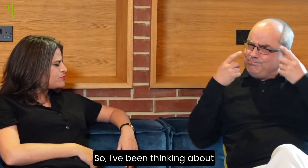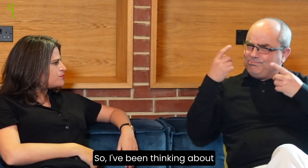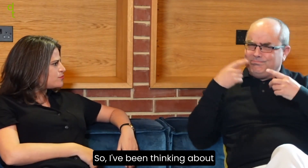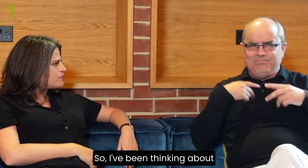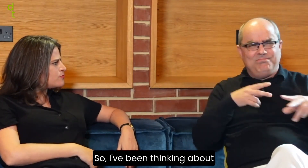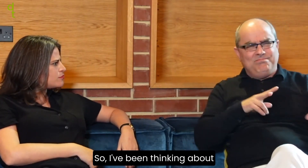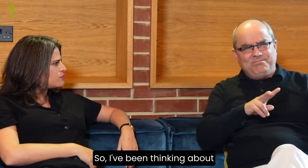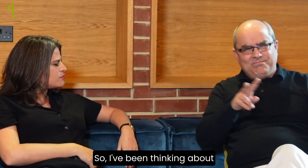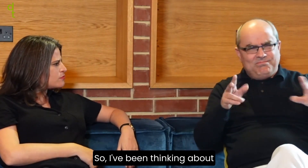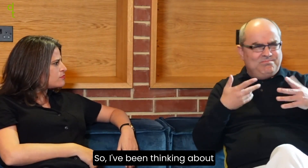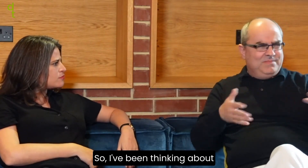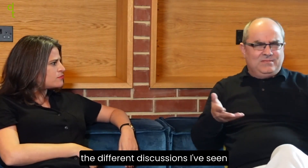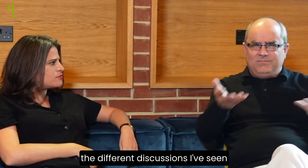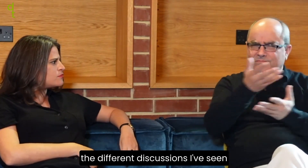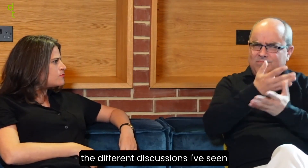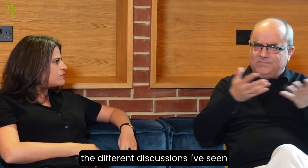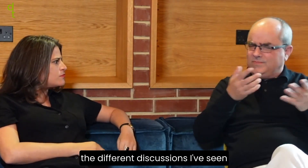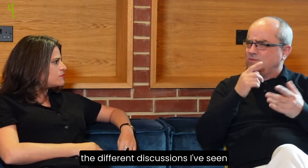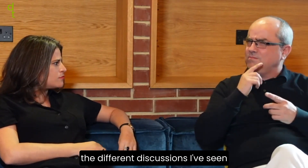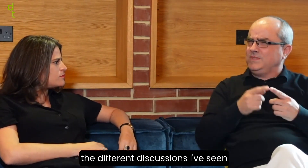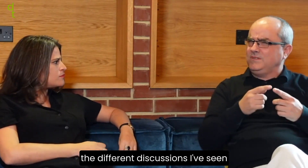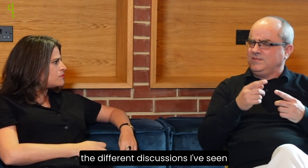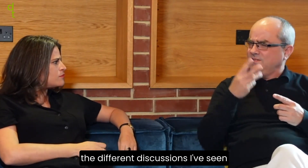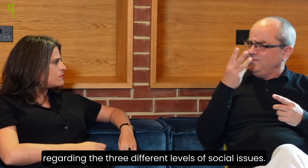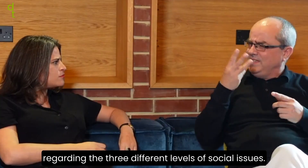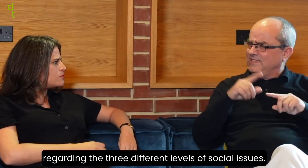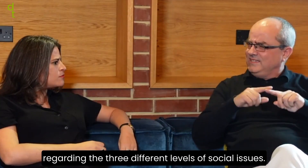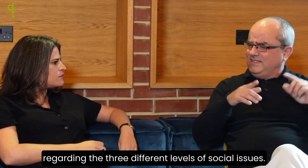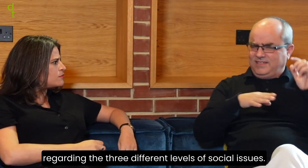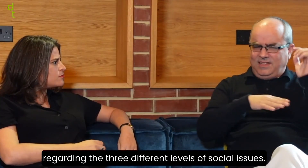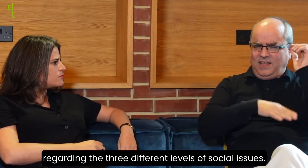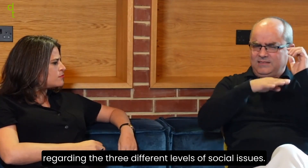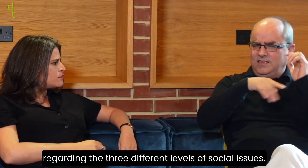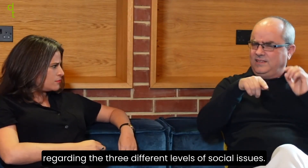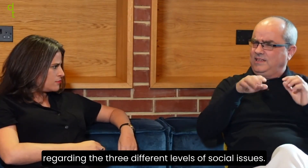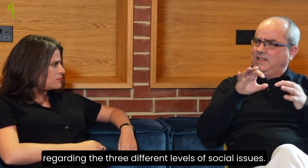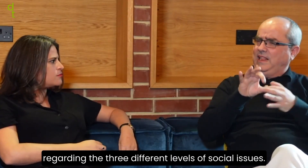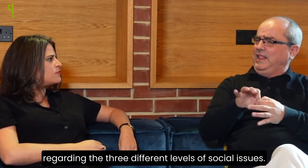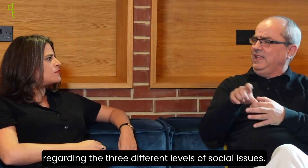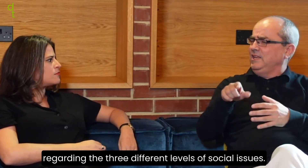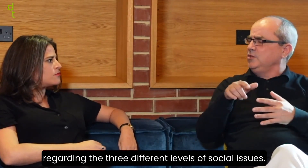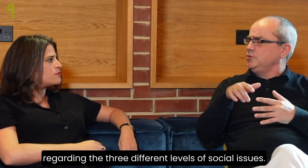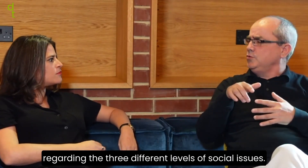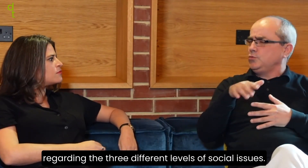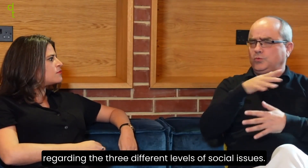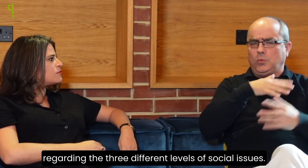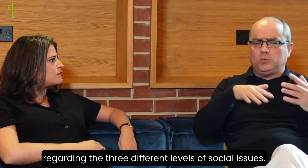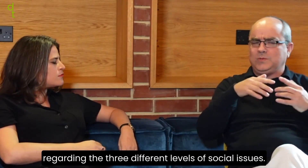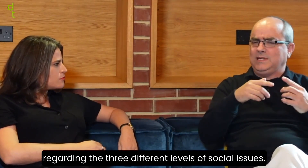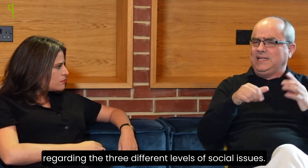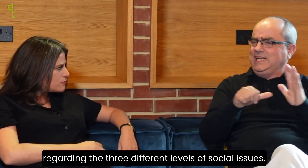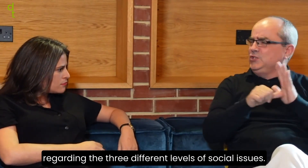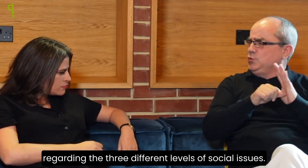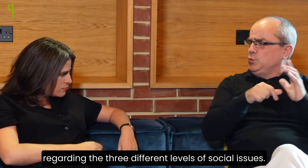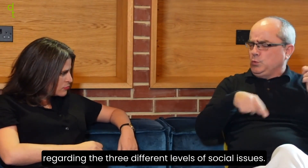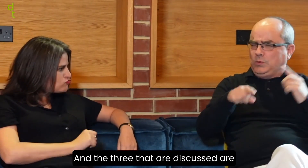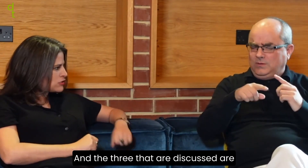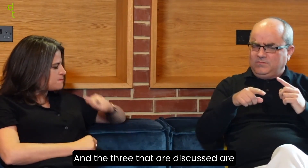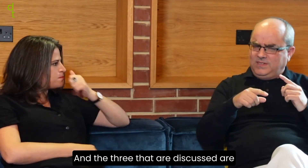So I've been thinking about the different discussions I've seen regarding the three different levels of social issues. And the